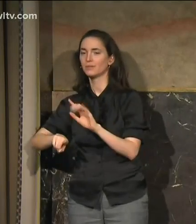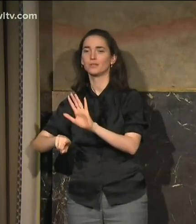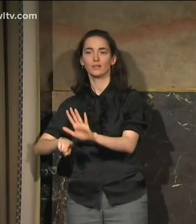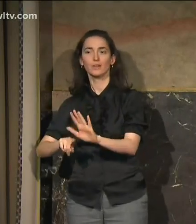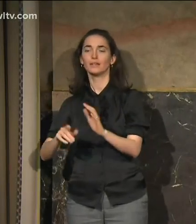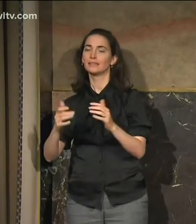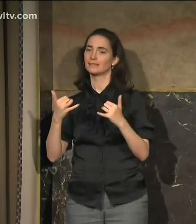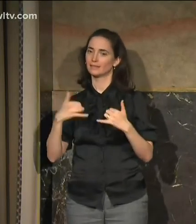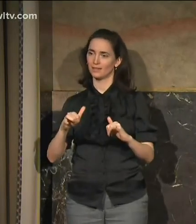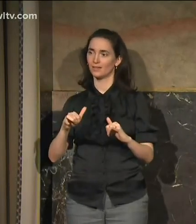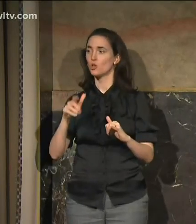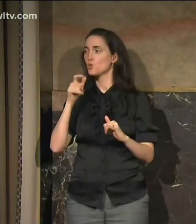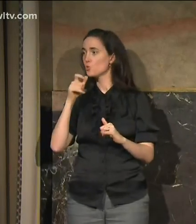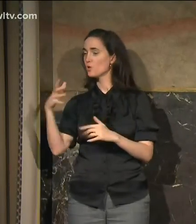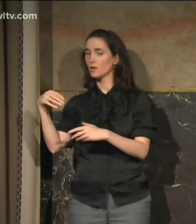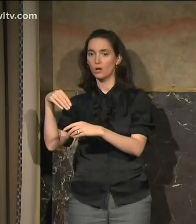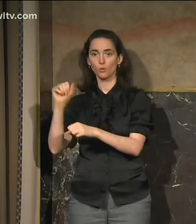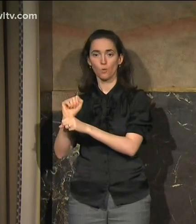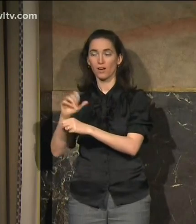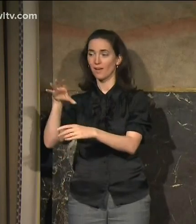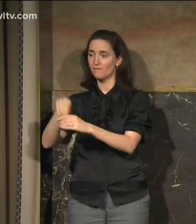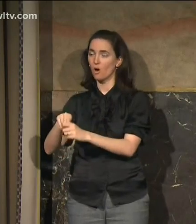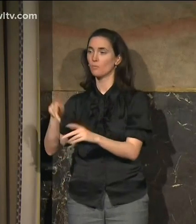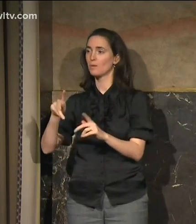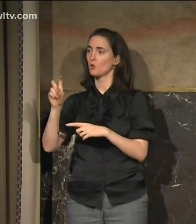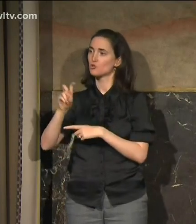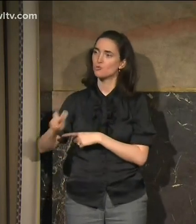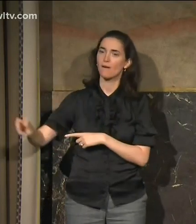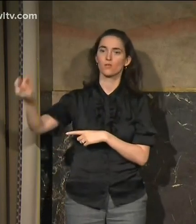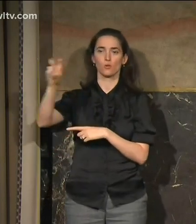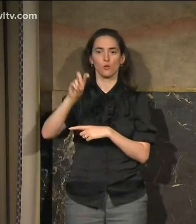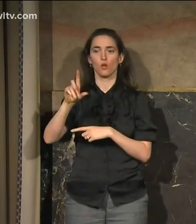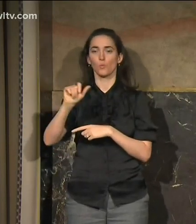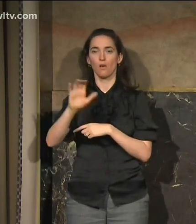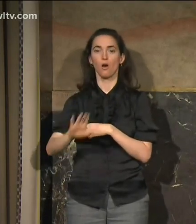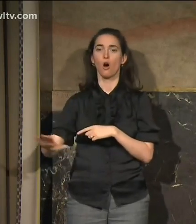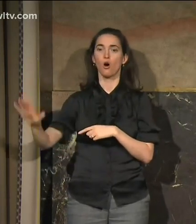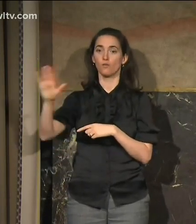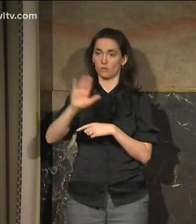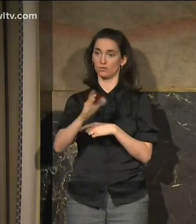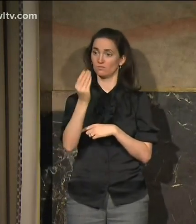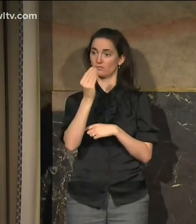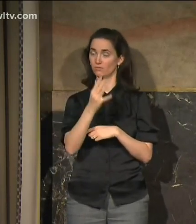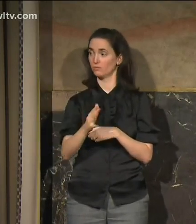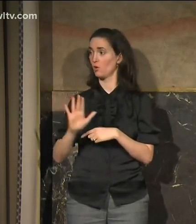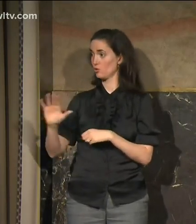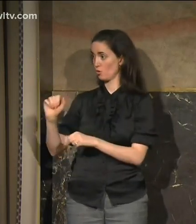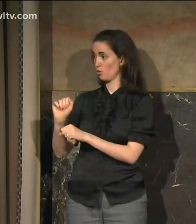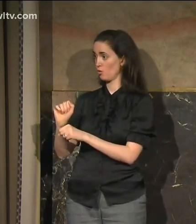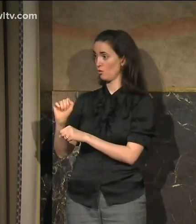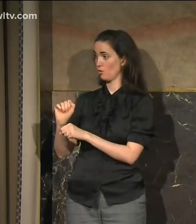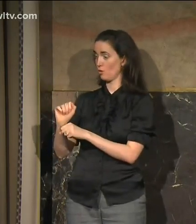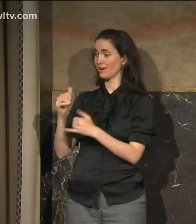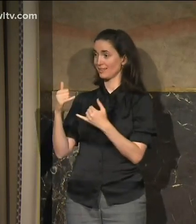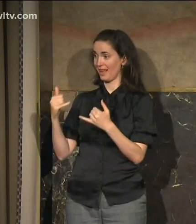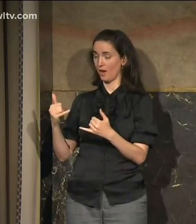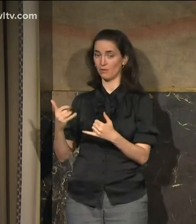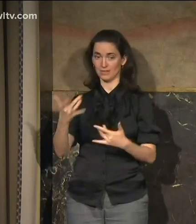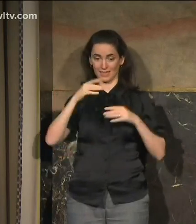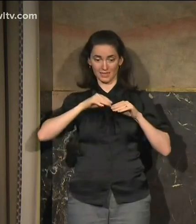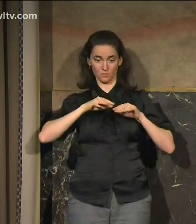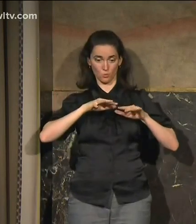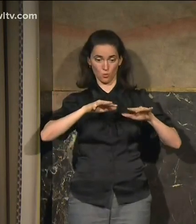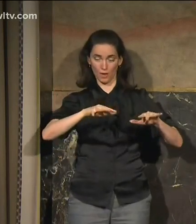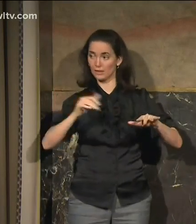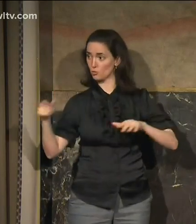in travel and tourism here in Louisiana that what you are currently doing to help slow the spread will speed the